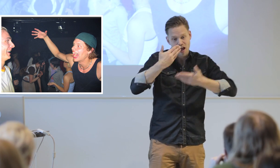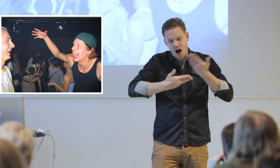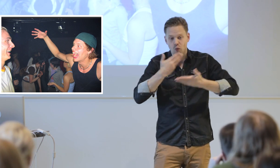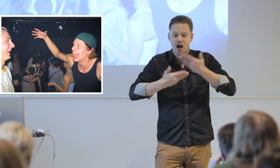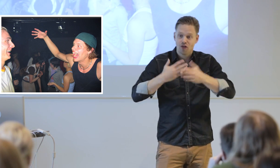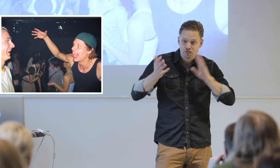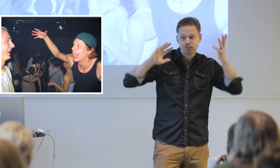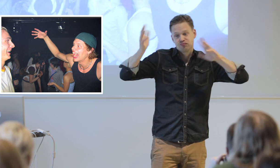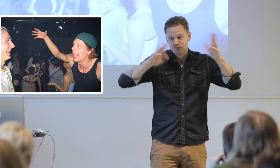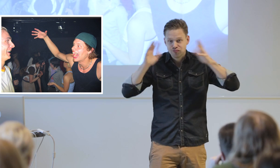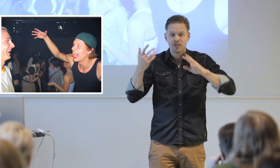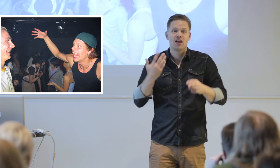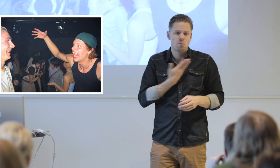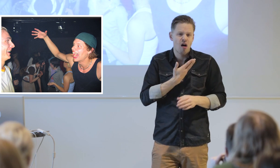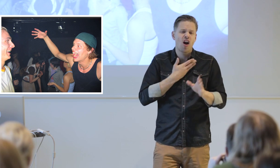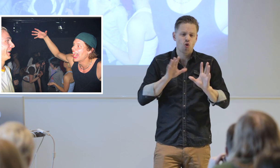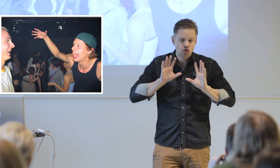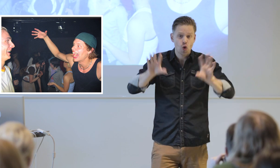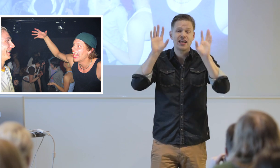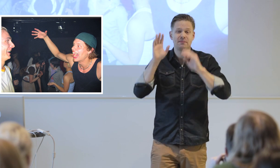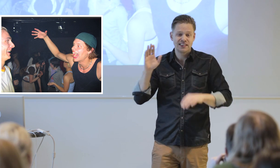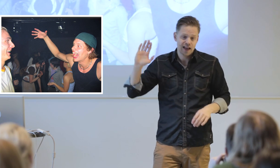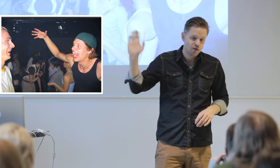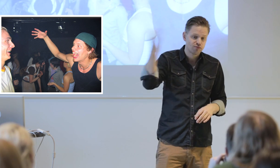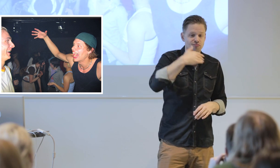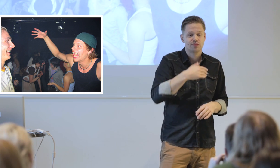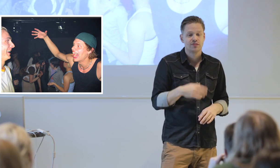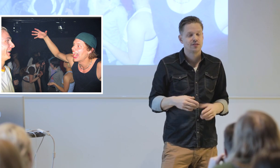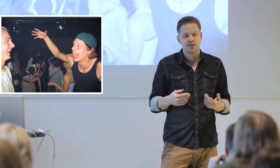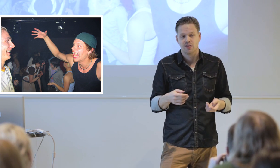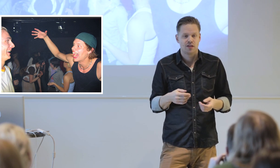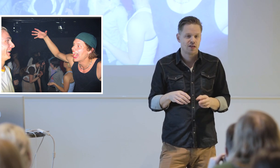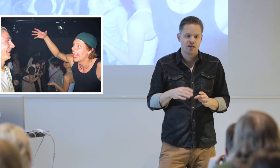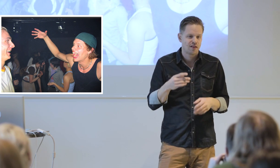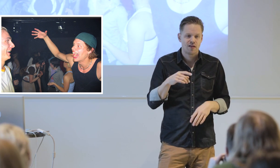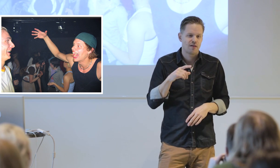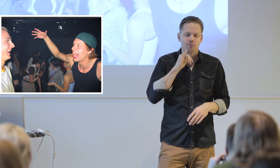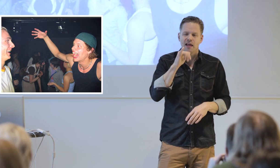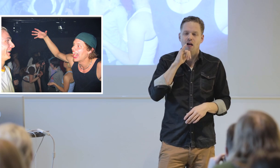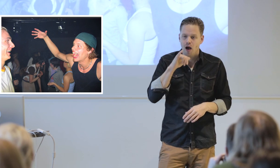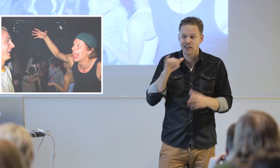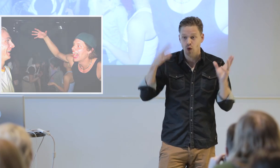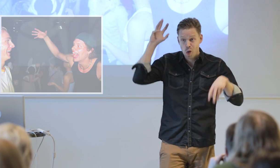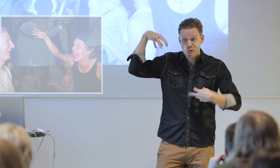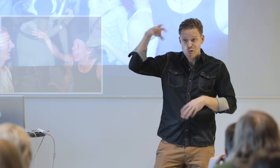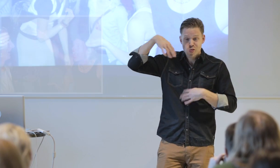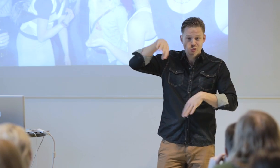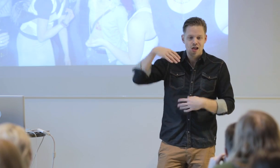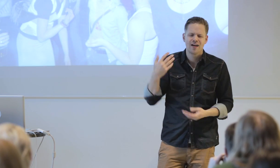just rapping, singing, signing stuff there. And there was a lot of pushing and shoving and stuff like that, mocking